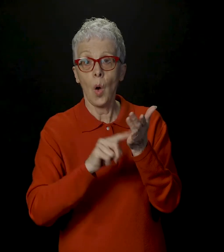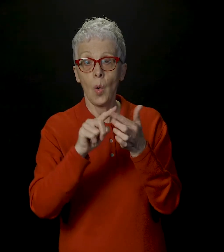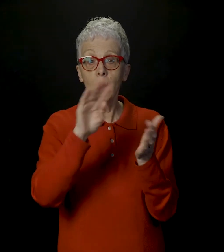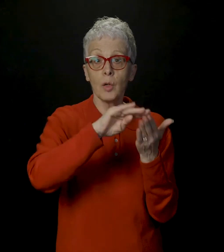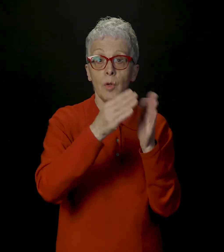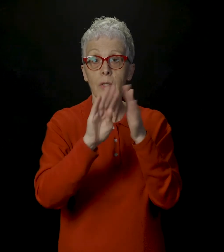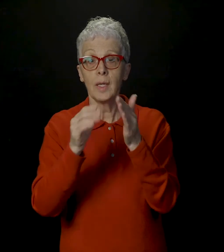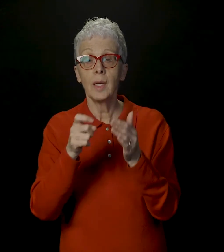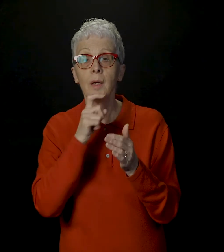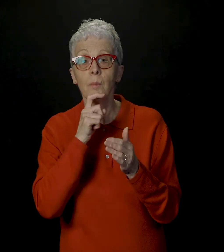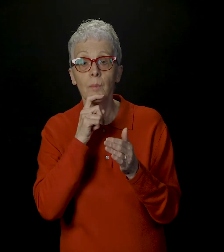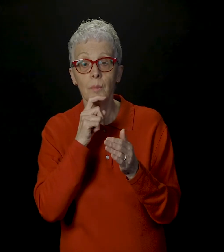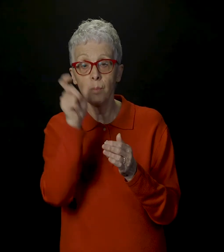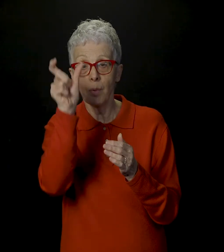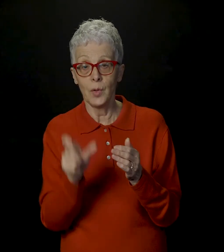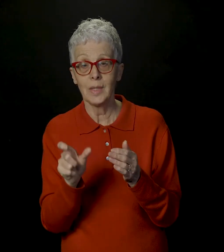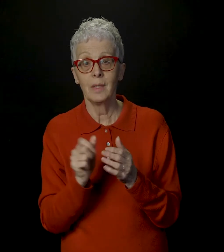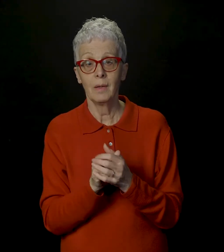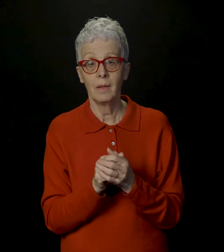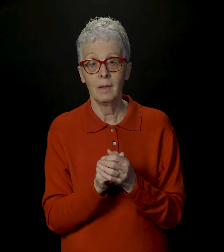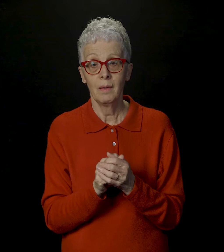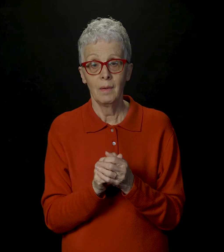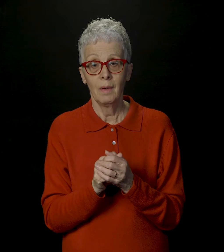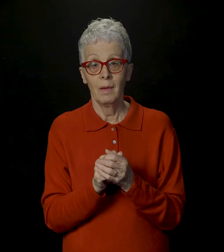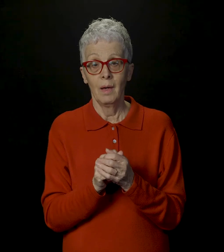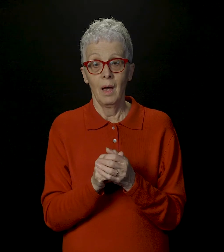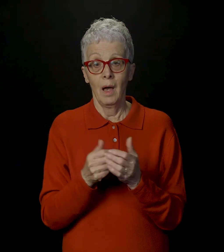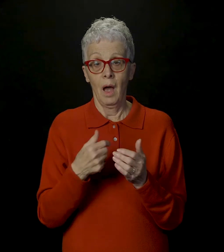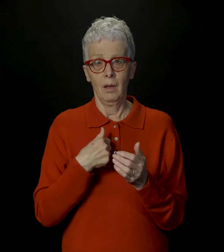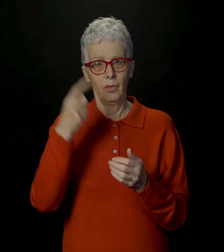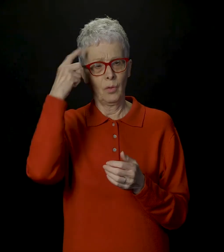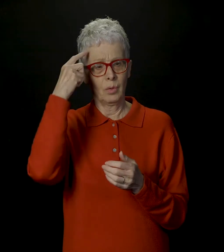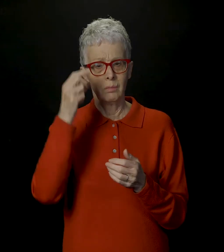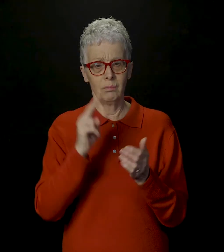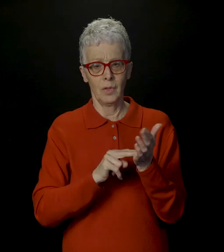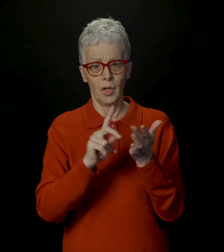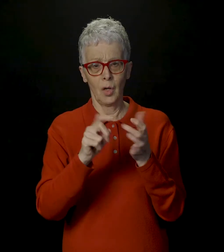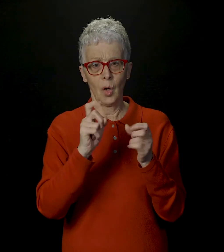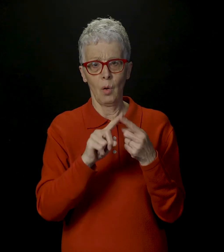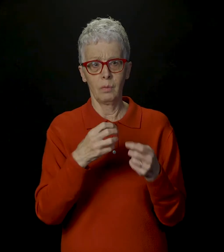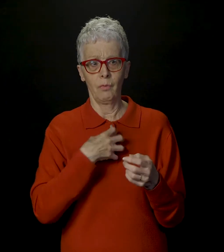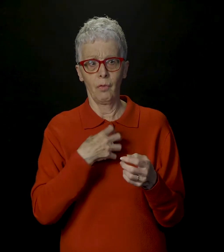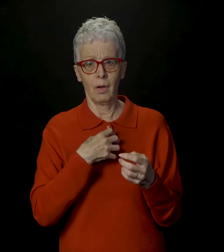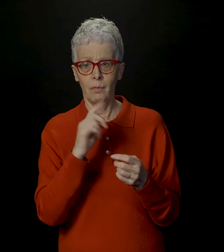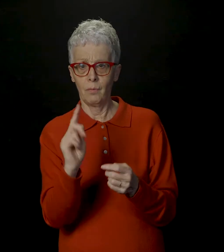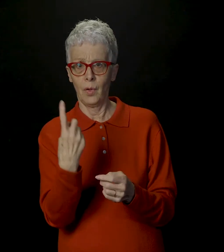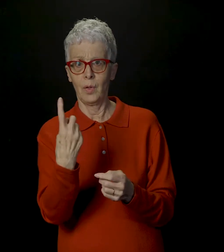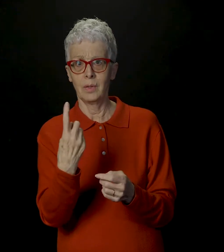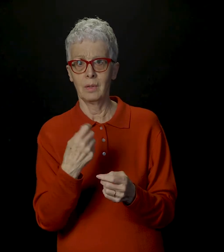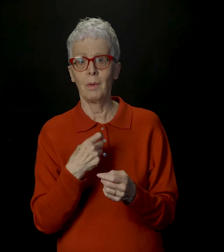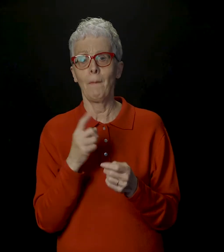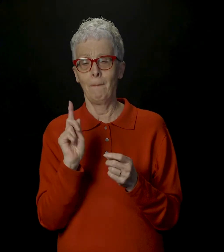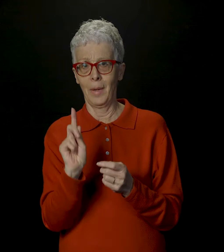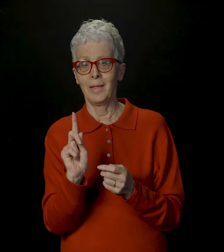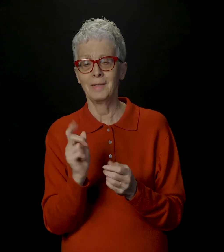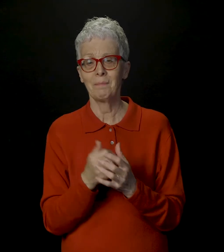community Meals coordinator And she was just I thought she was a bit Scary at first To be honest I still